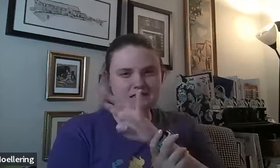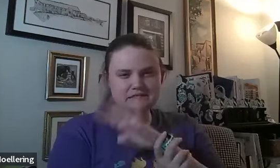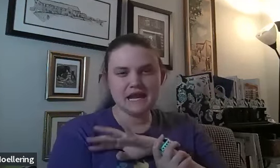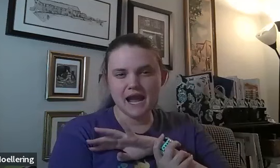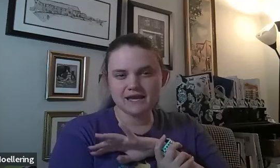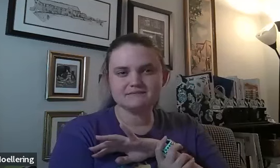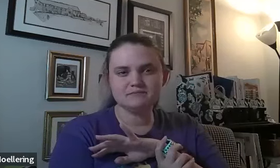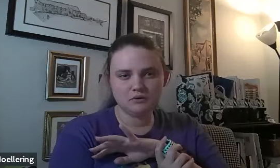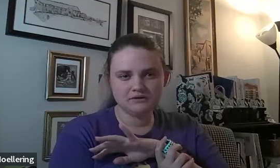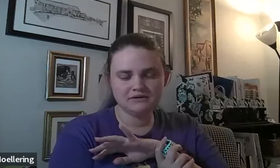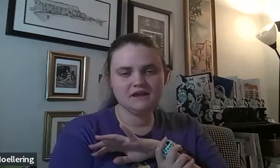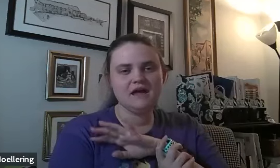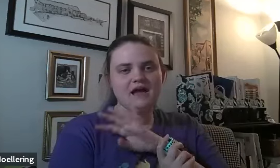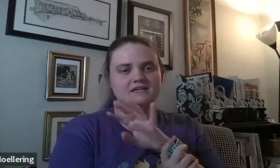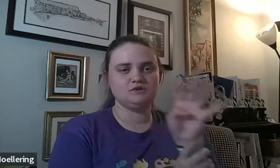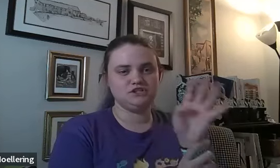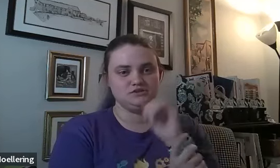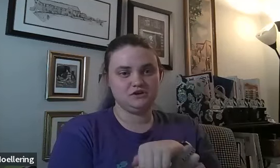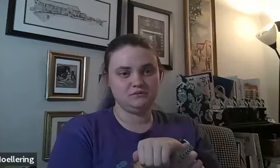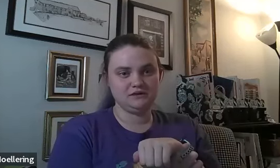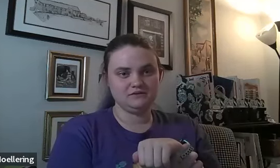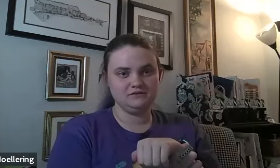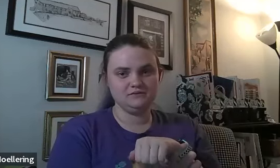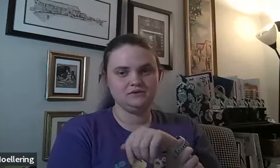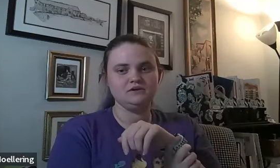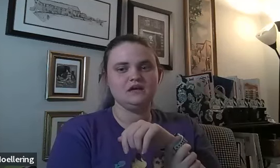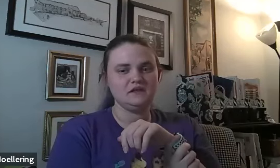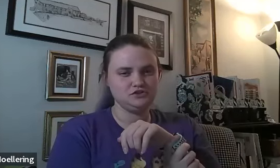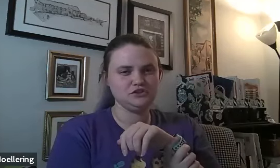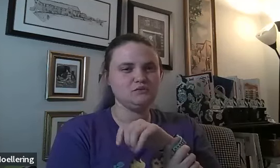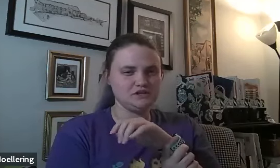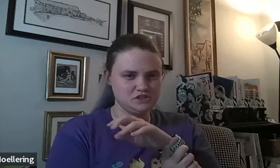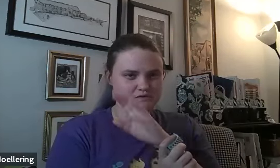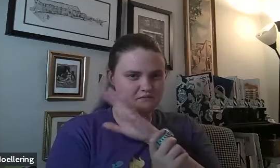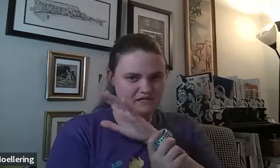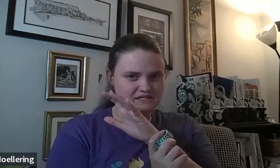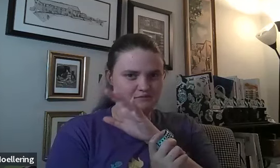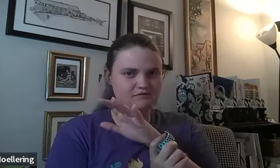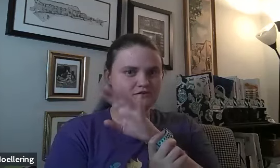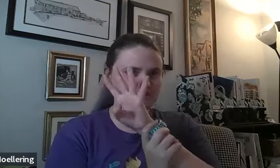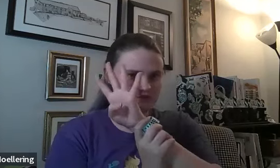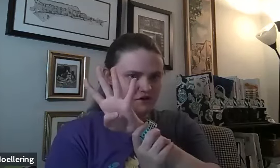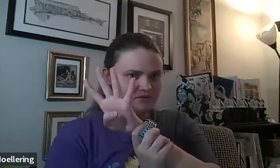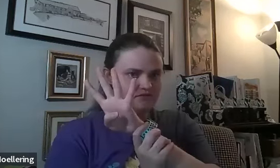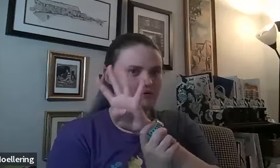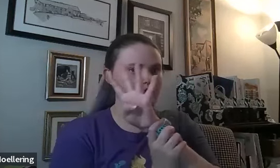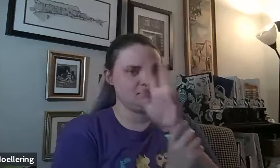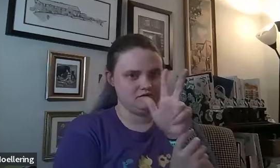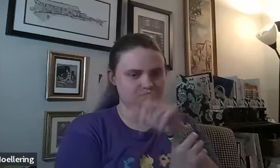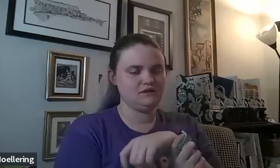isn't as important as what you start with. And usually you want to start with the biggest number first. So you start with that 4 and go to 3.